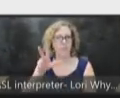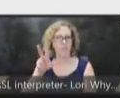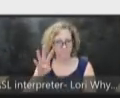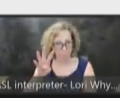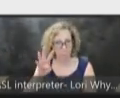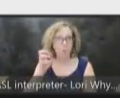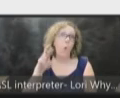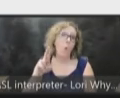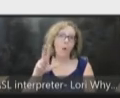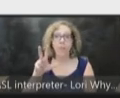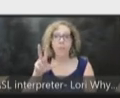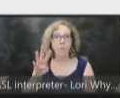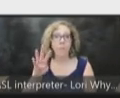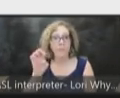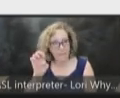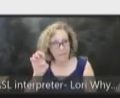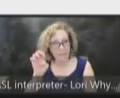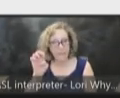Legacy Place.